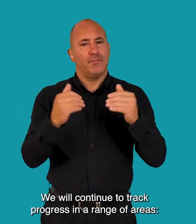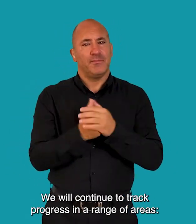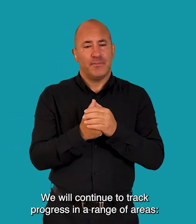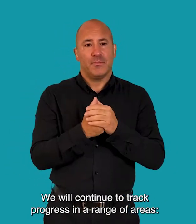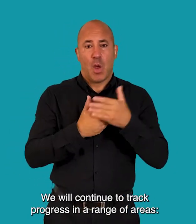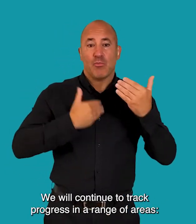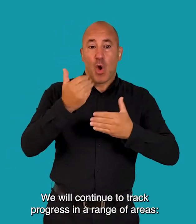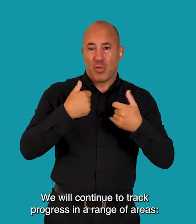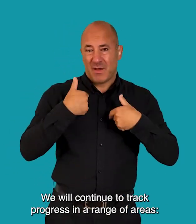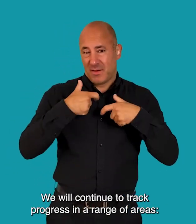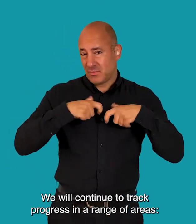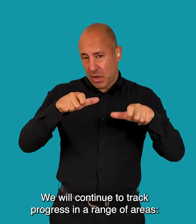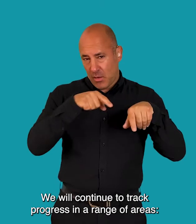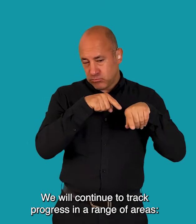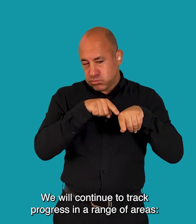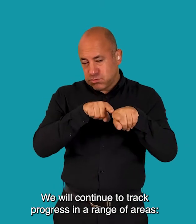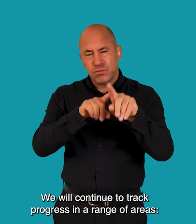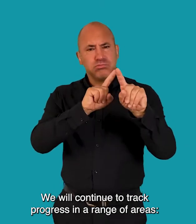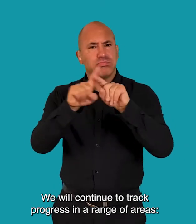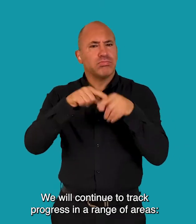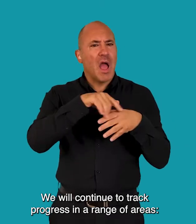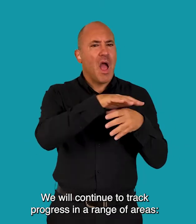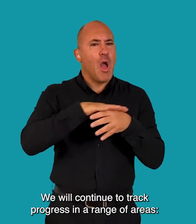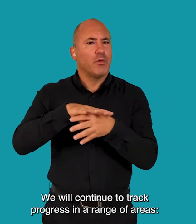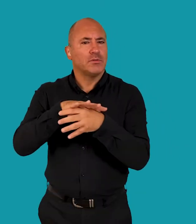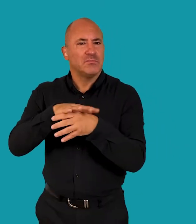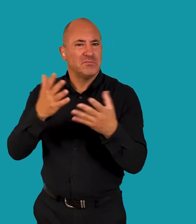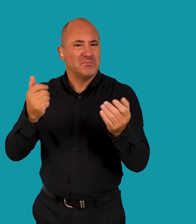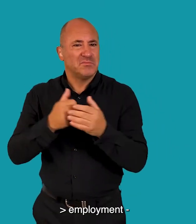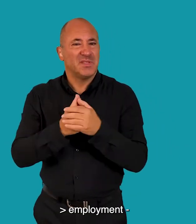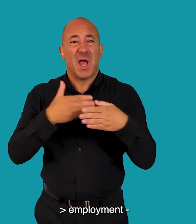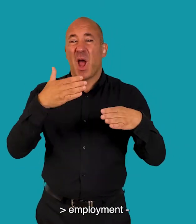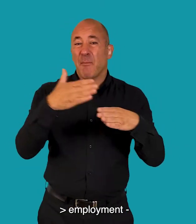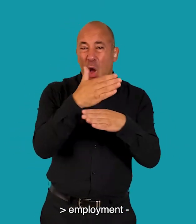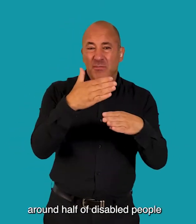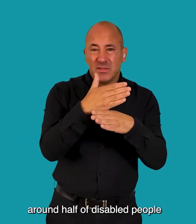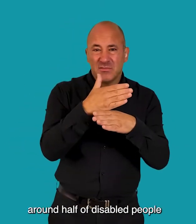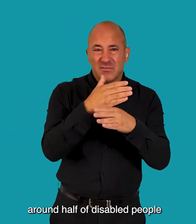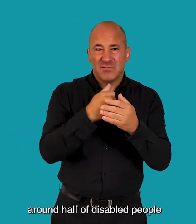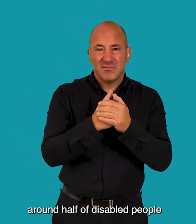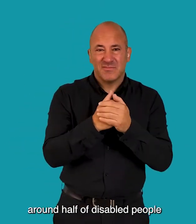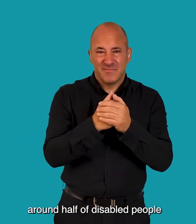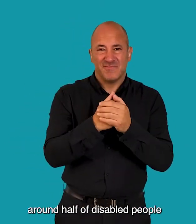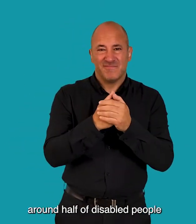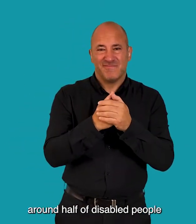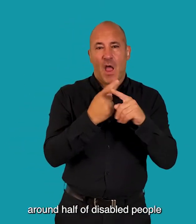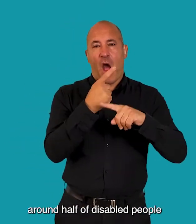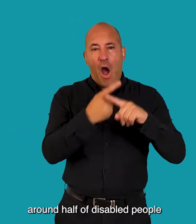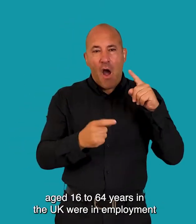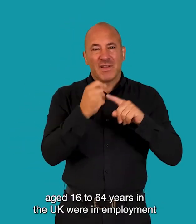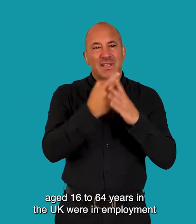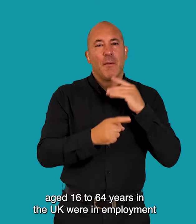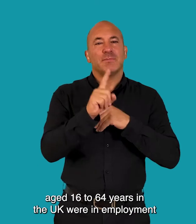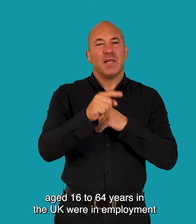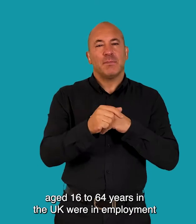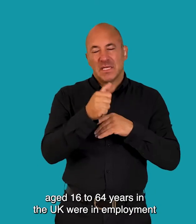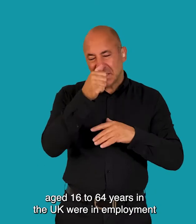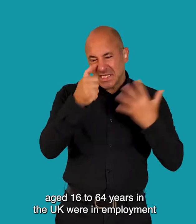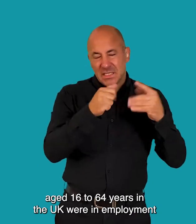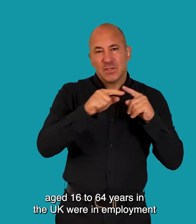continue to track progress in a range of areas. Employment. Around half of disabled people aged 16 to 64